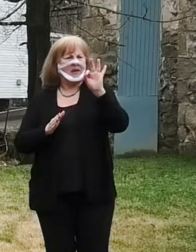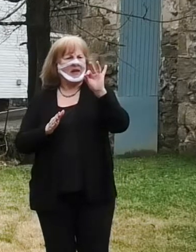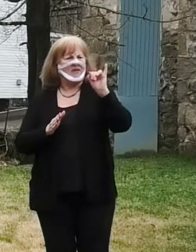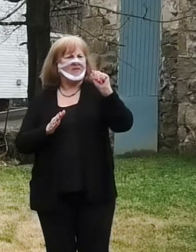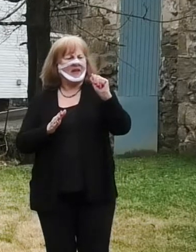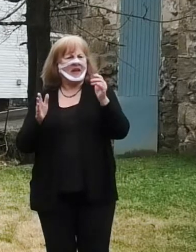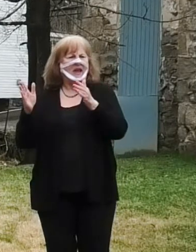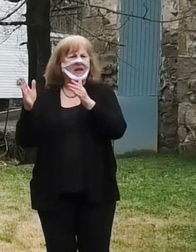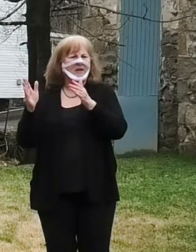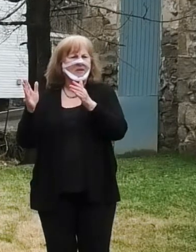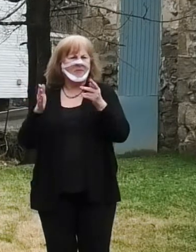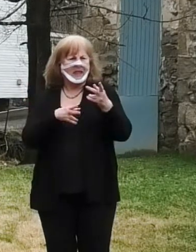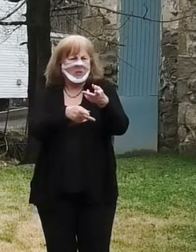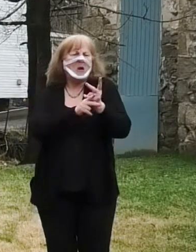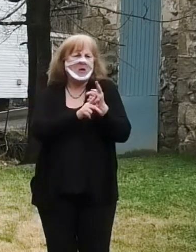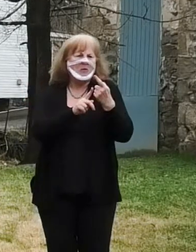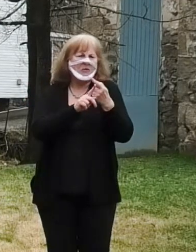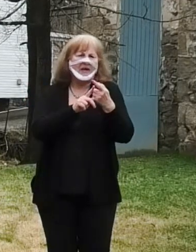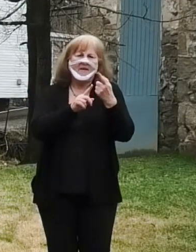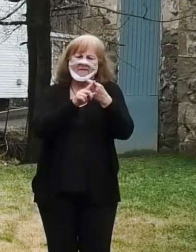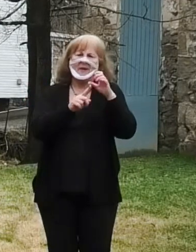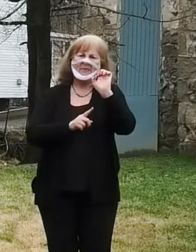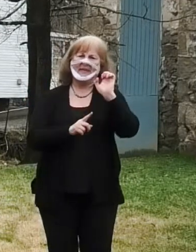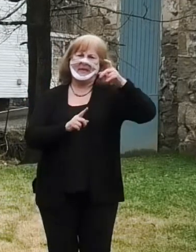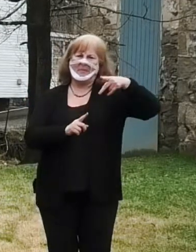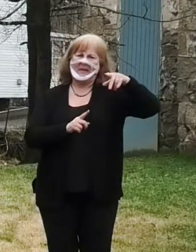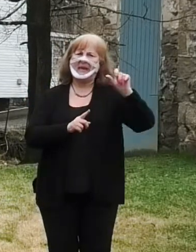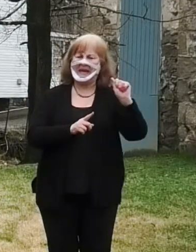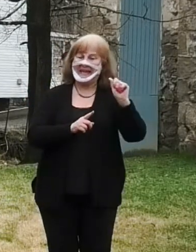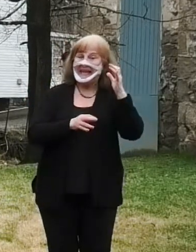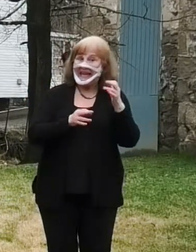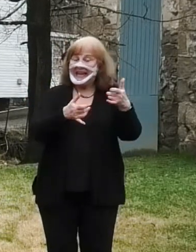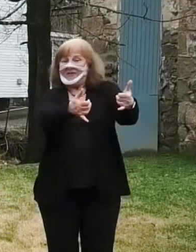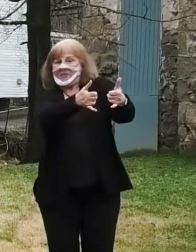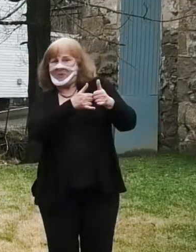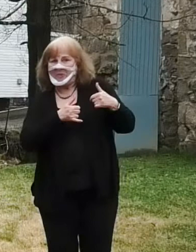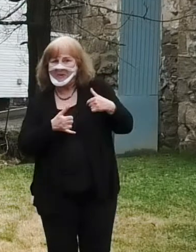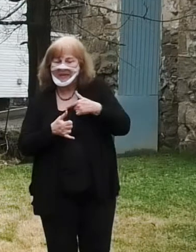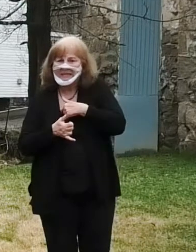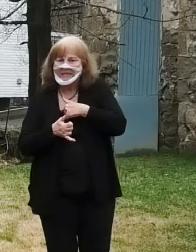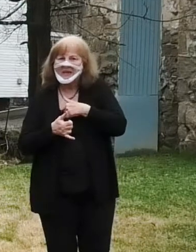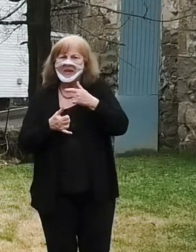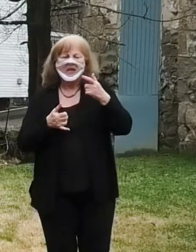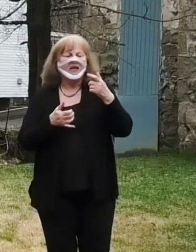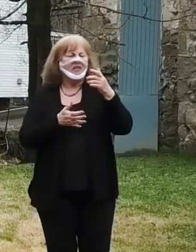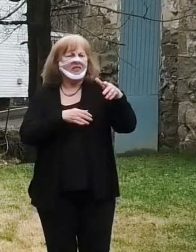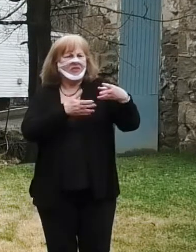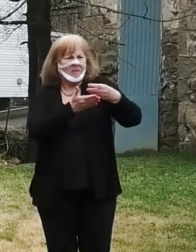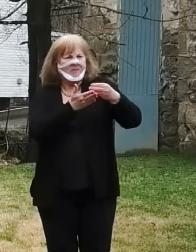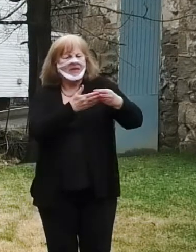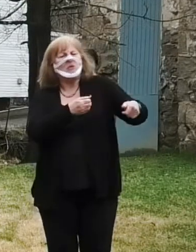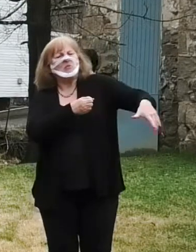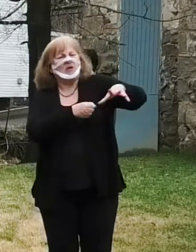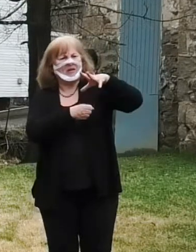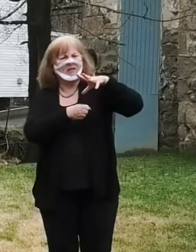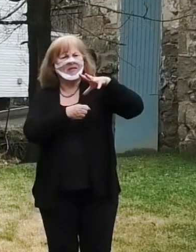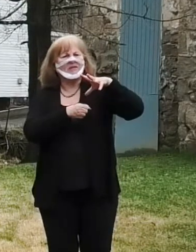Agency. If awarded, these funds should cover the full cost